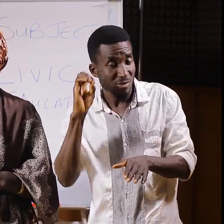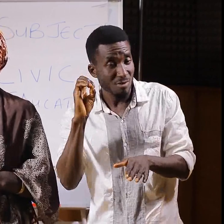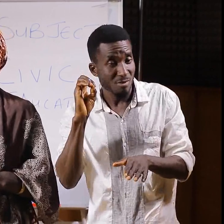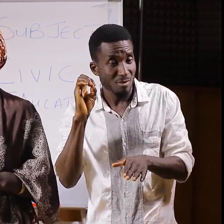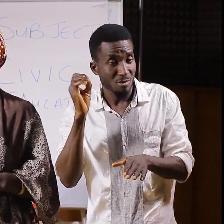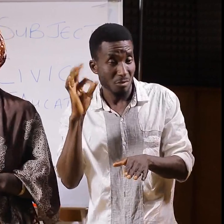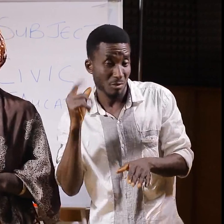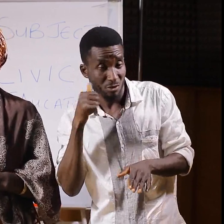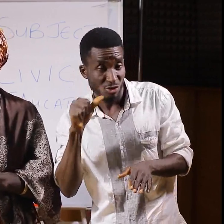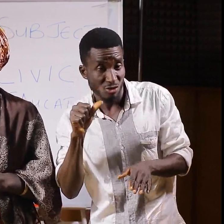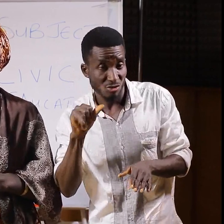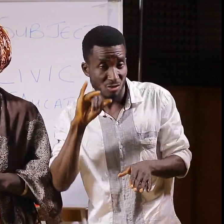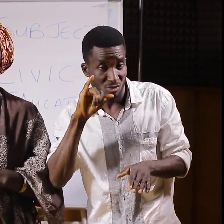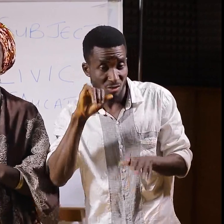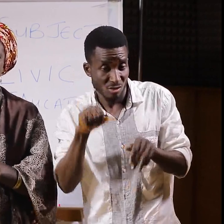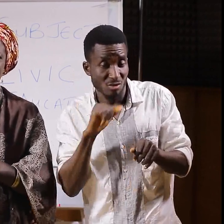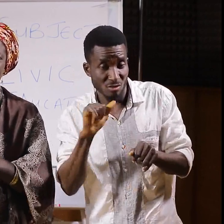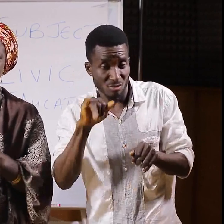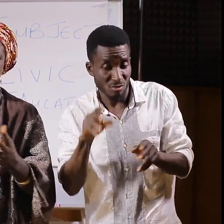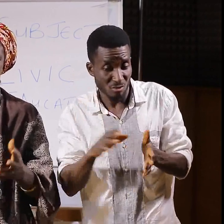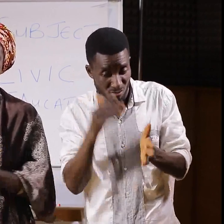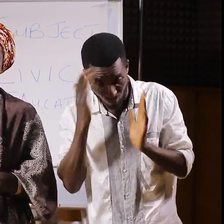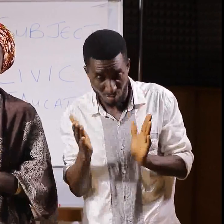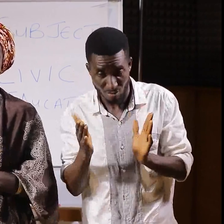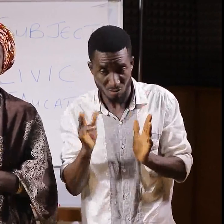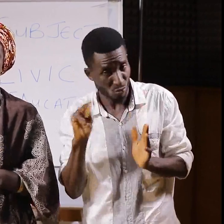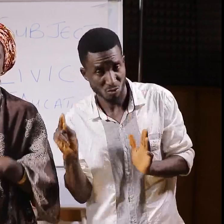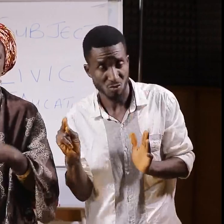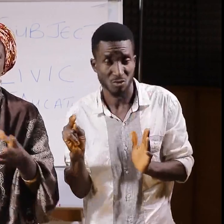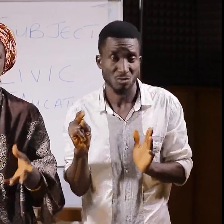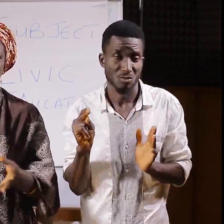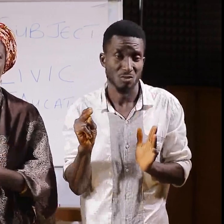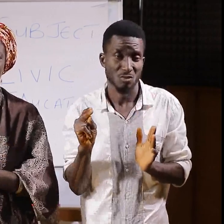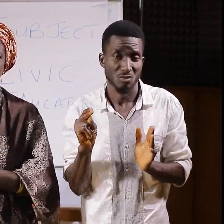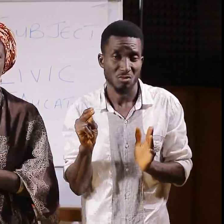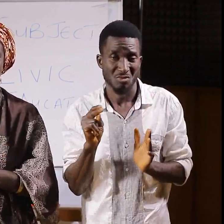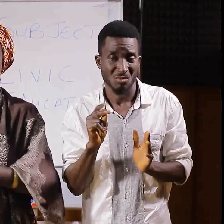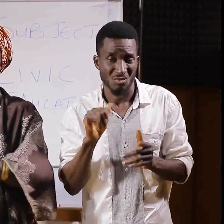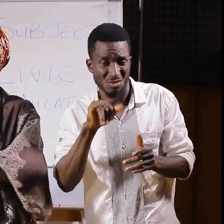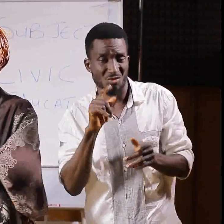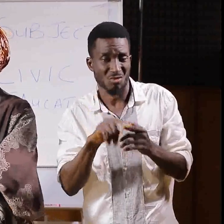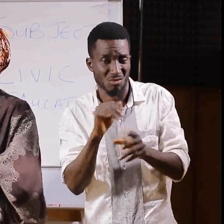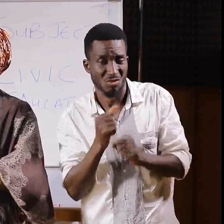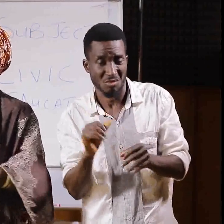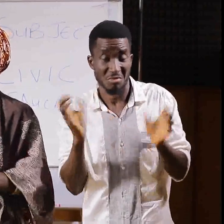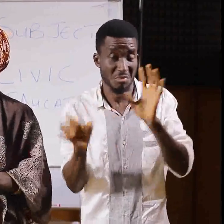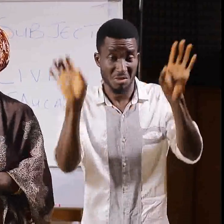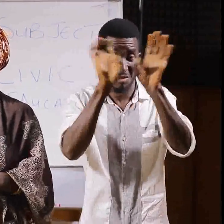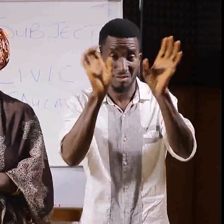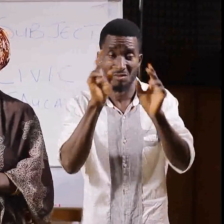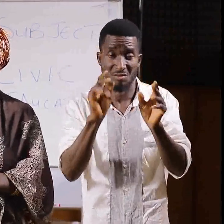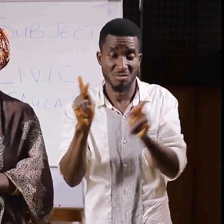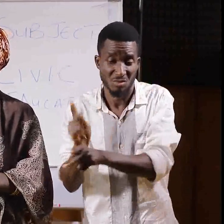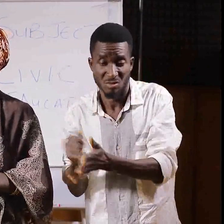he cannot just learn and maybe obtain the certificate, obtain the knowledge, and just keep the certificate